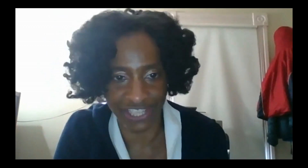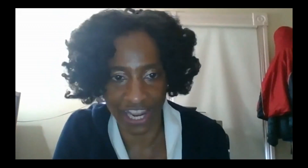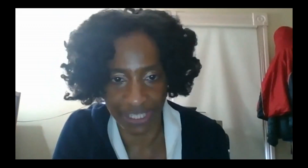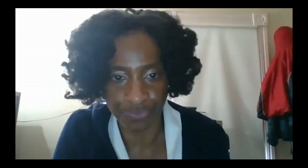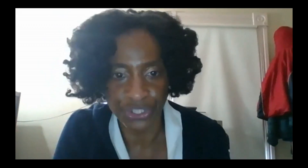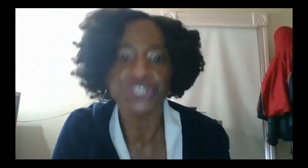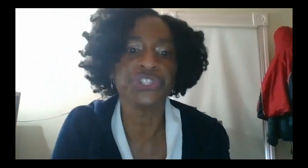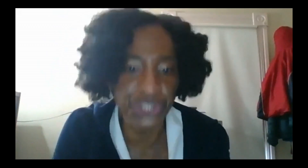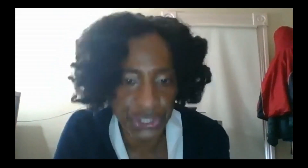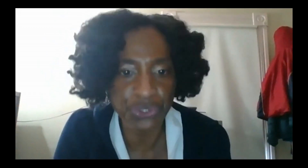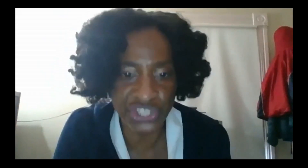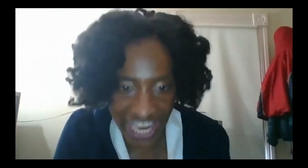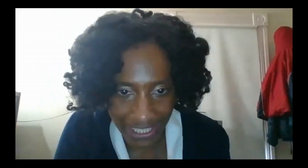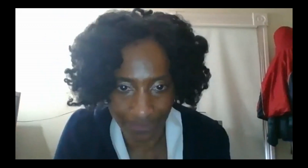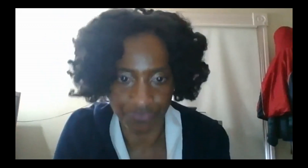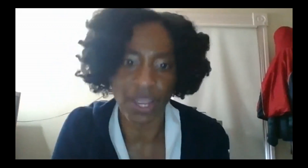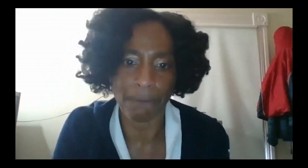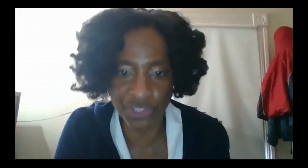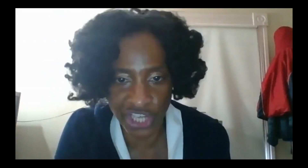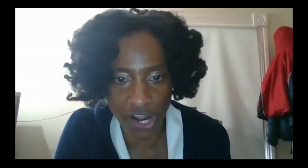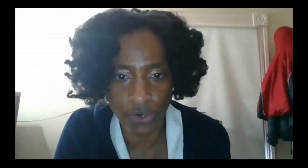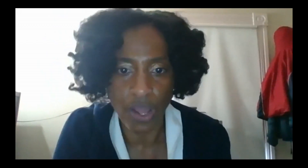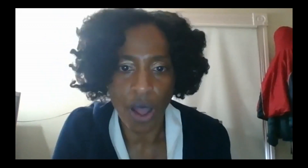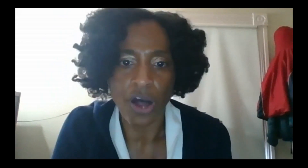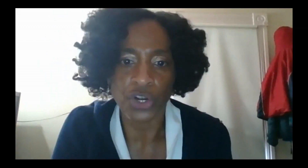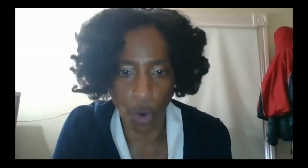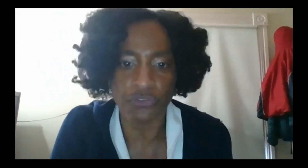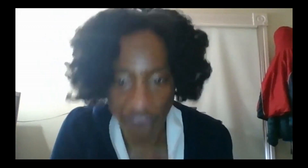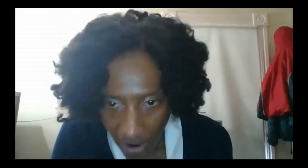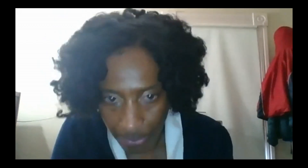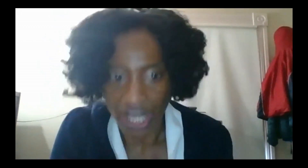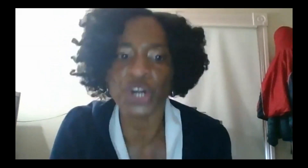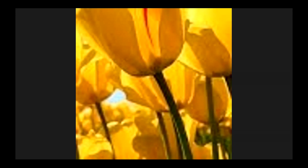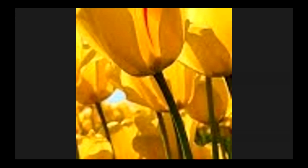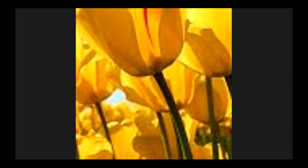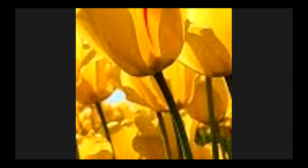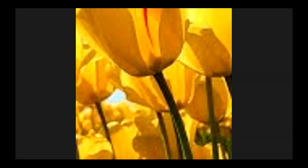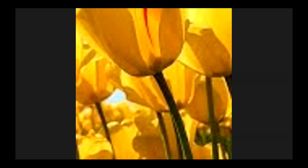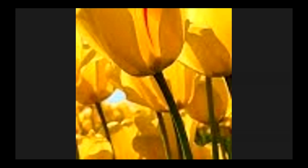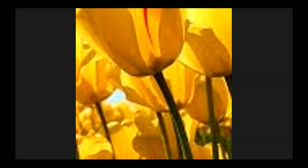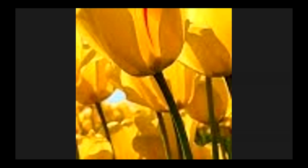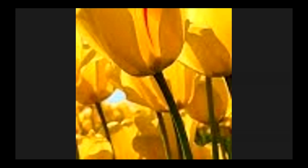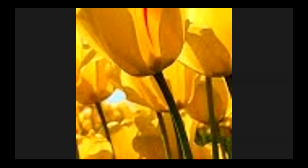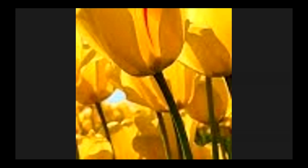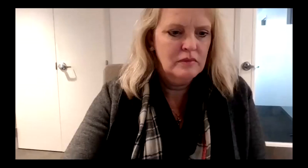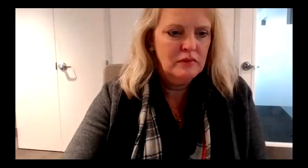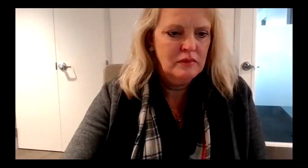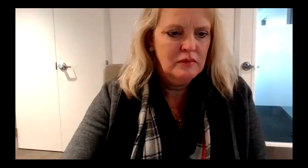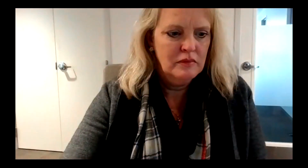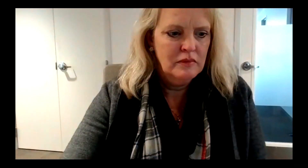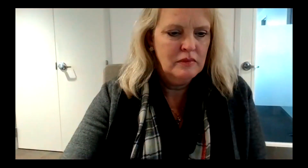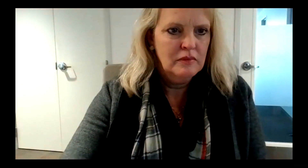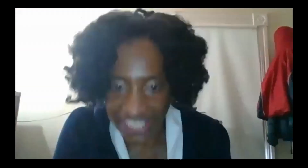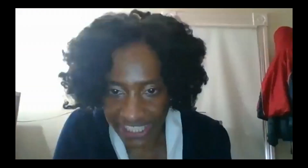Honor Society. Do you, Shana Michelle Goldfarb, agree to uphold the